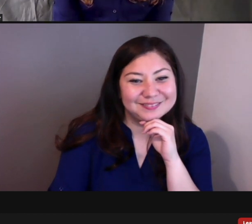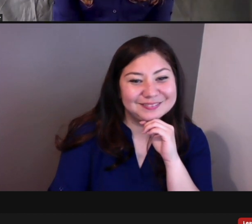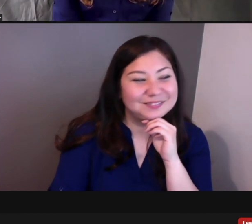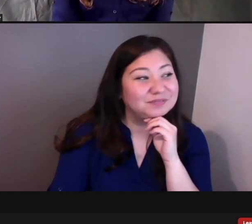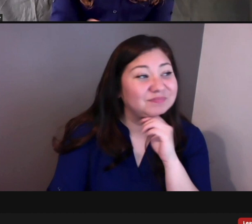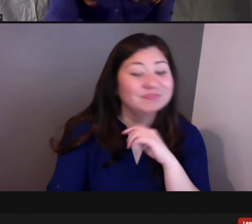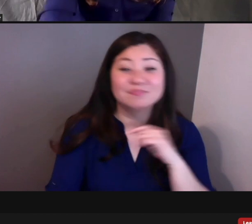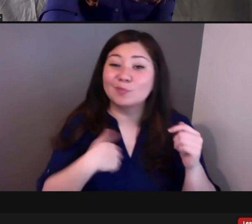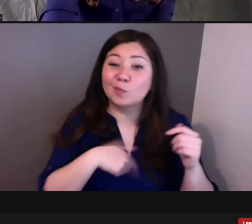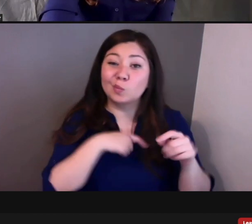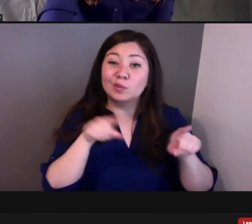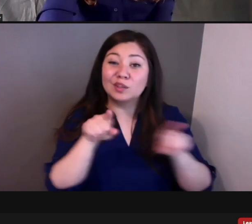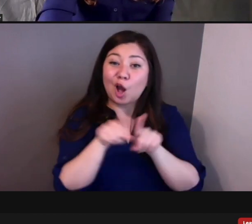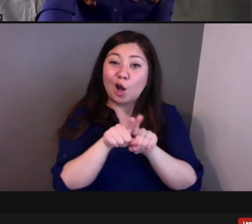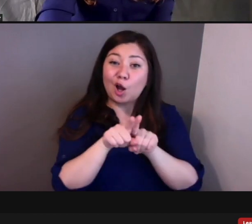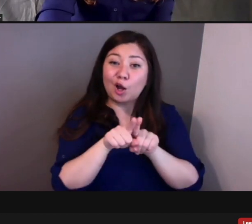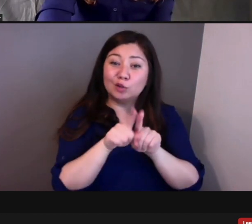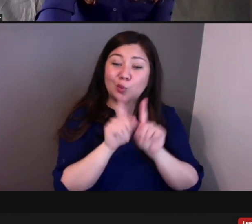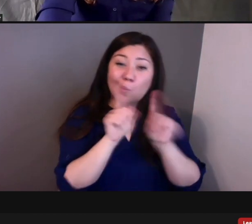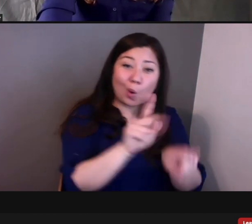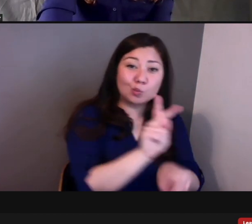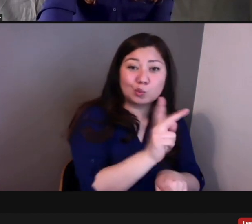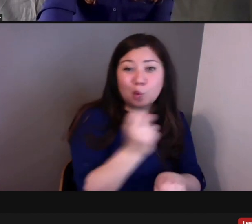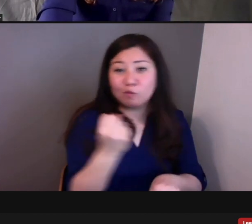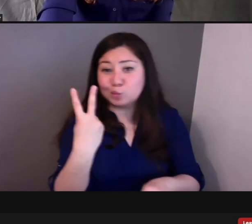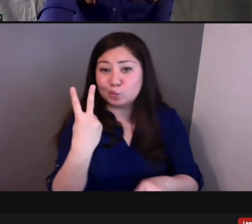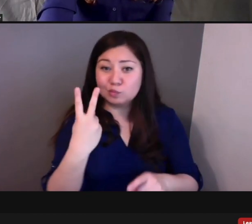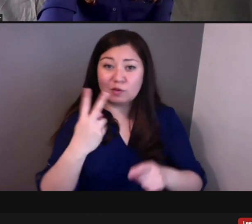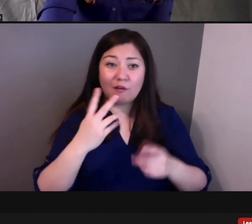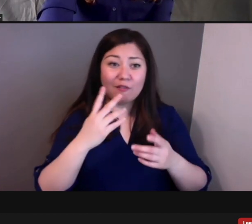activity. I hope we can do more of those in the future.